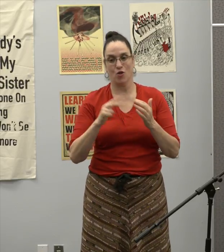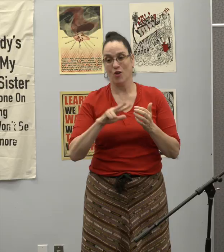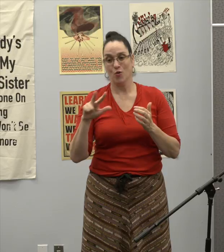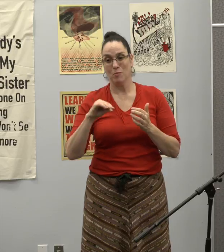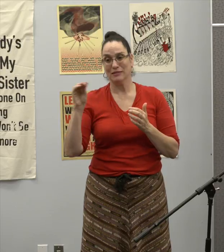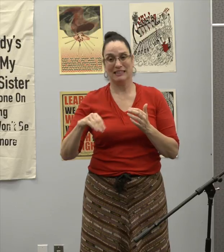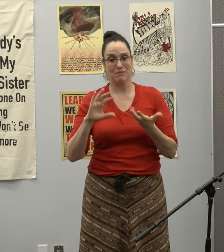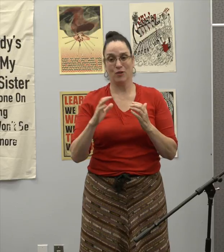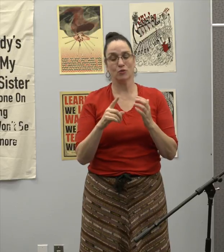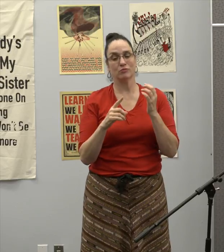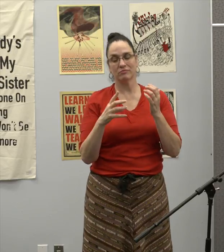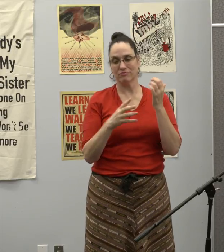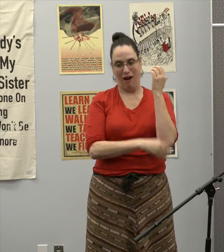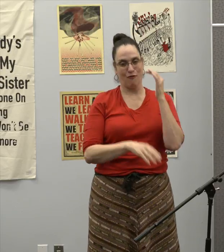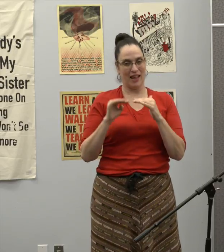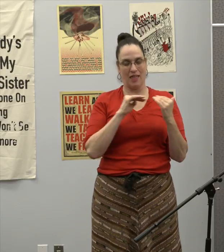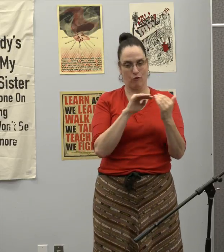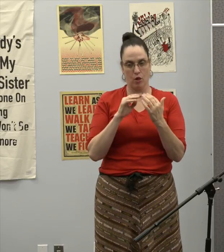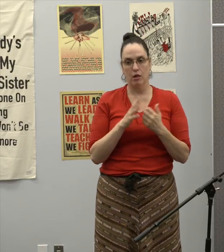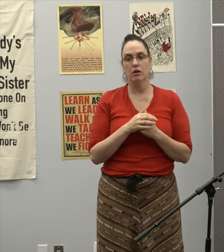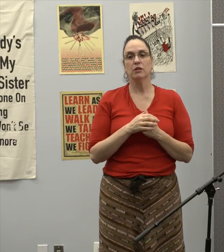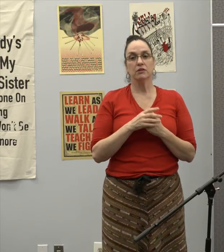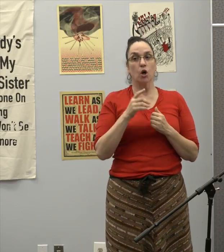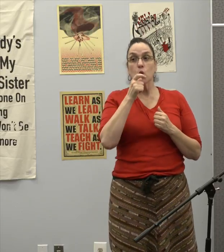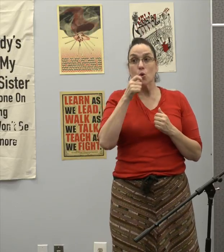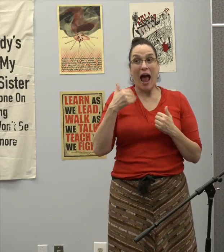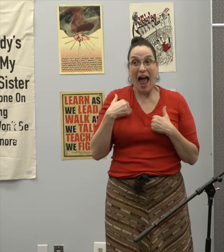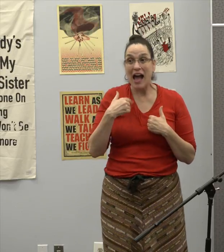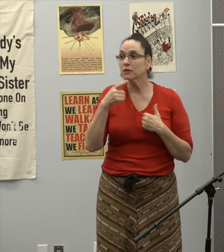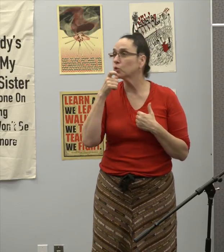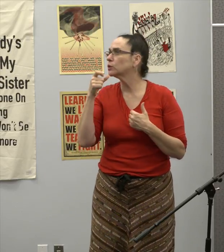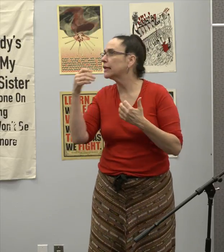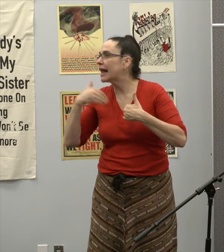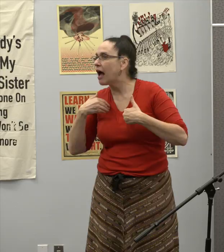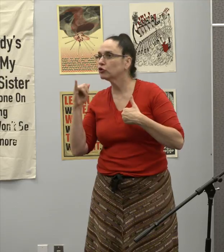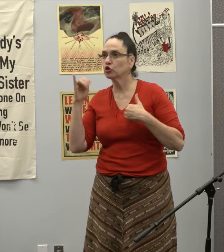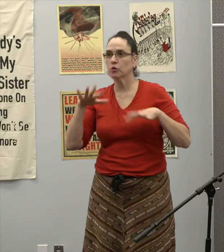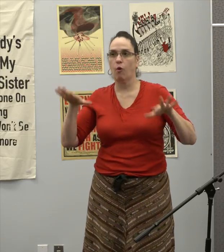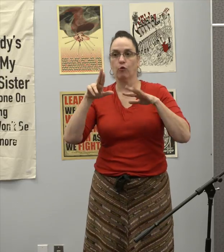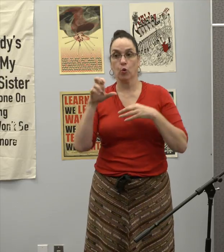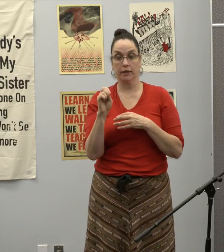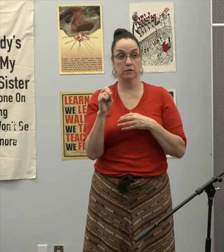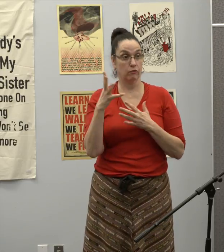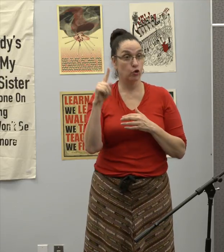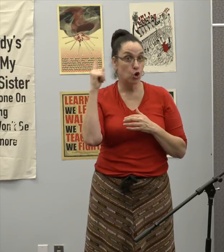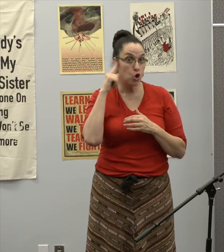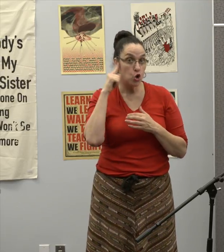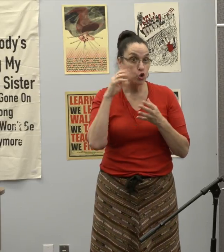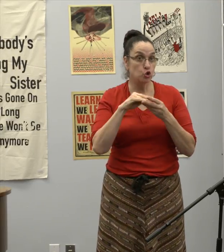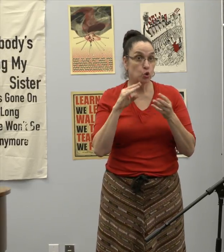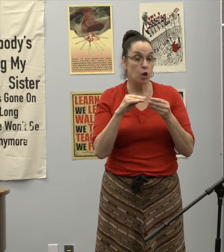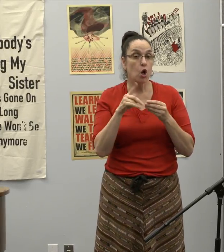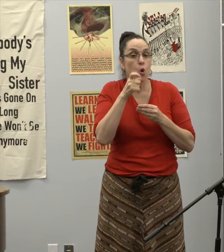best practices. Who has and does not have insurance in the United States? Well, you heard that